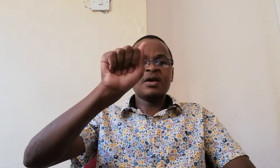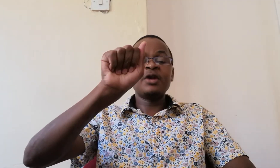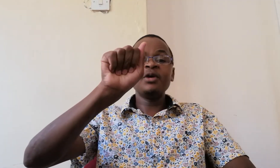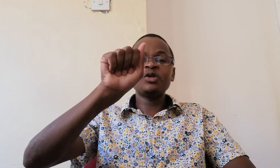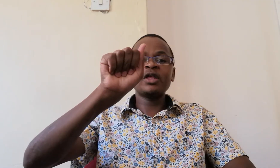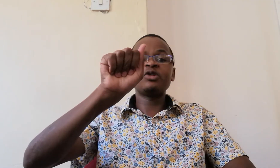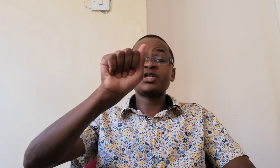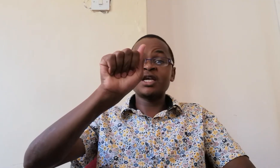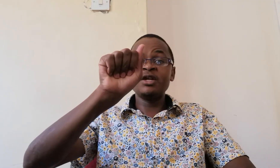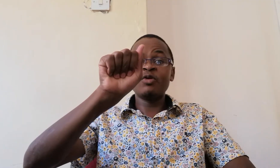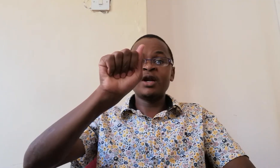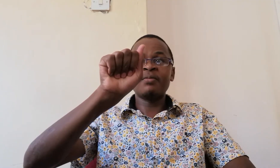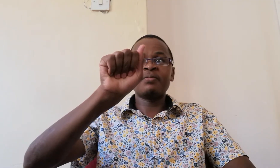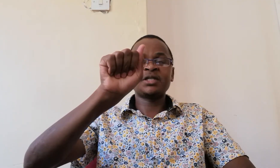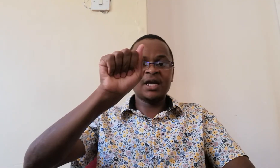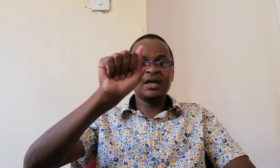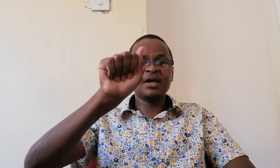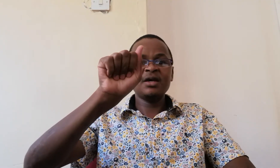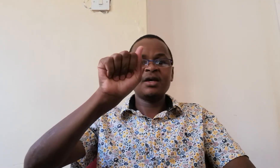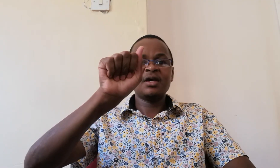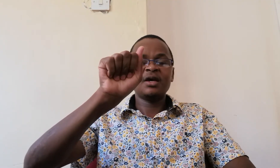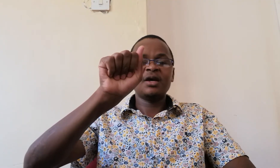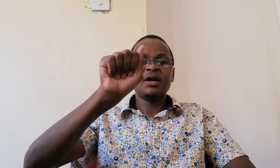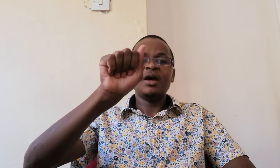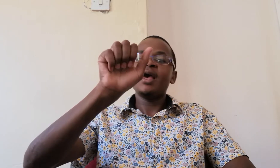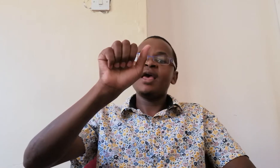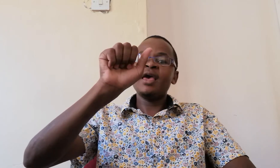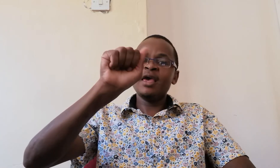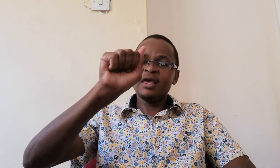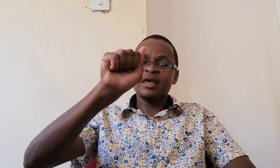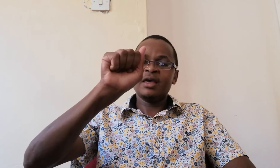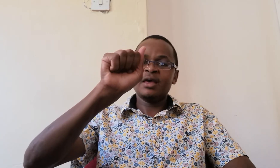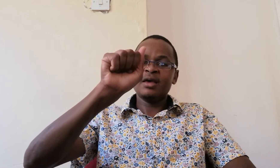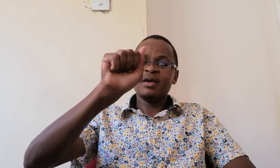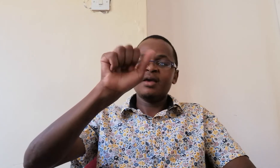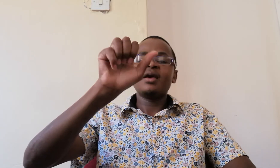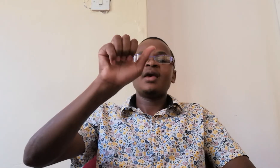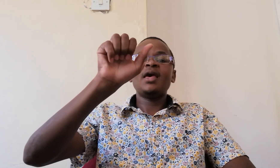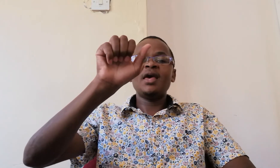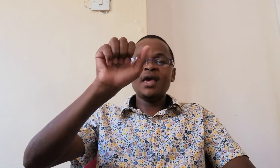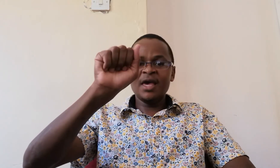and make sure that you are signing when I'm signing. A,